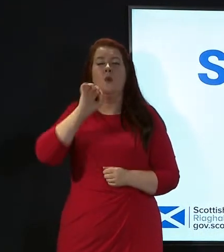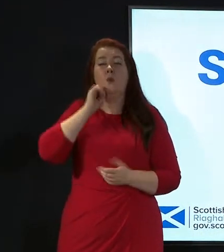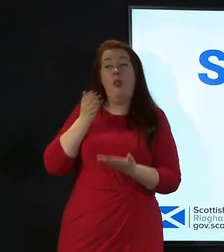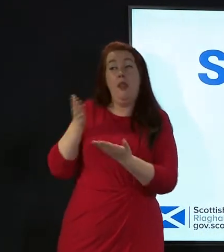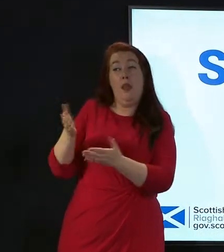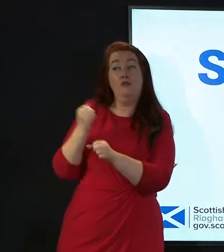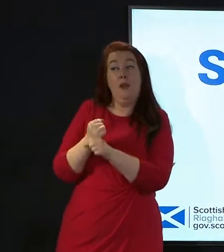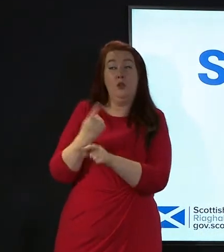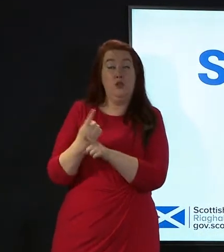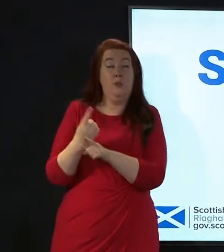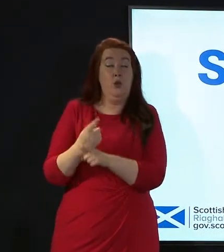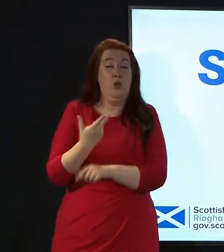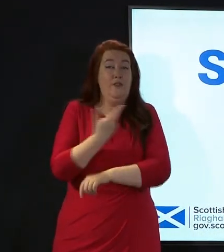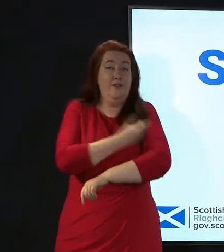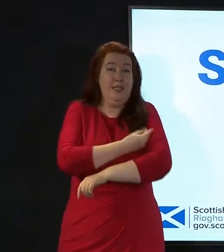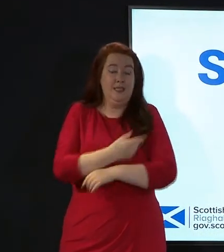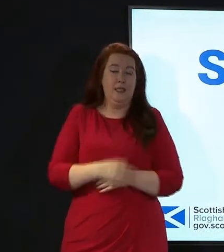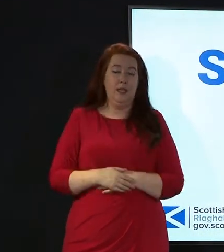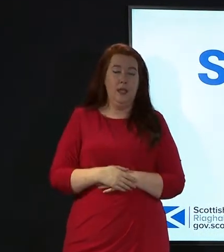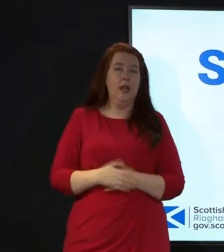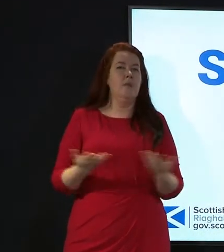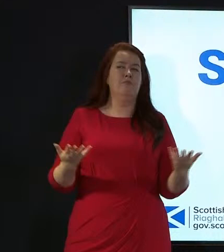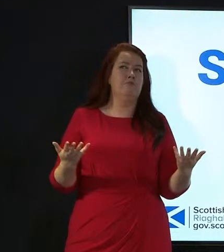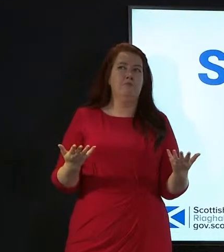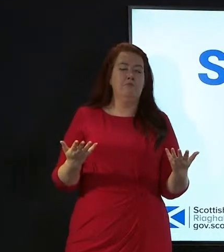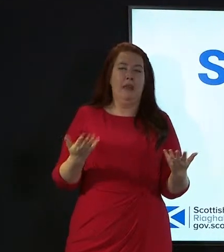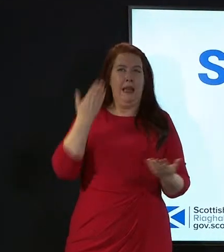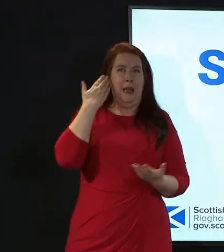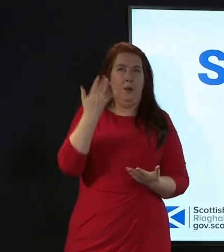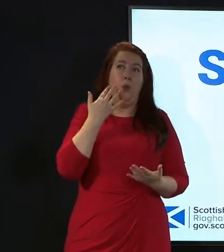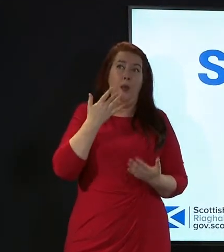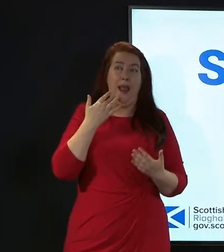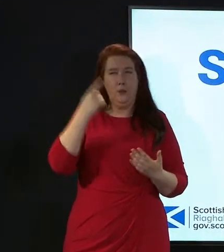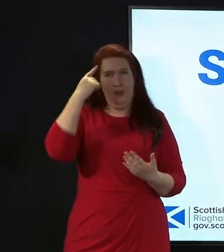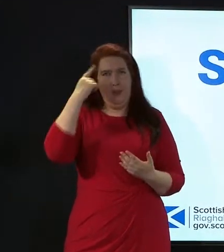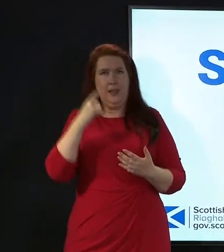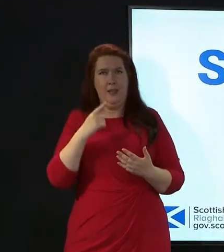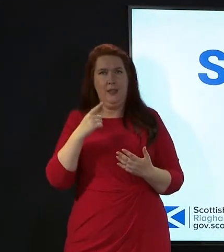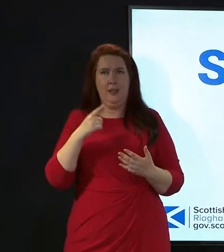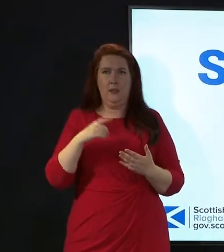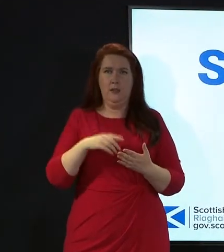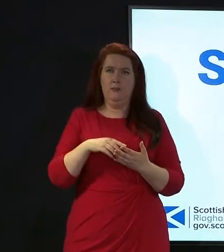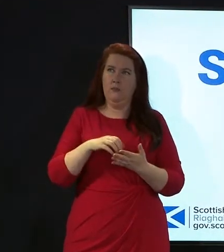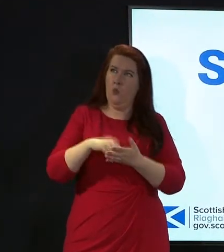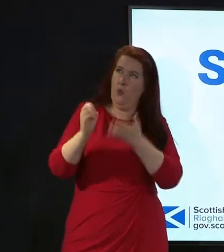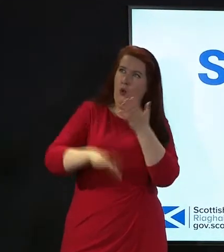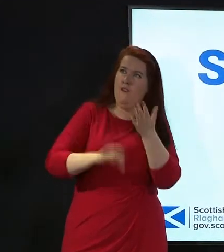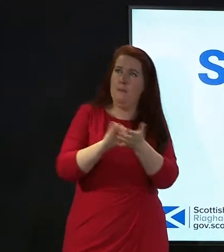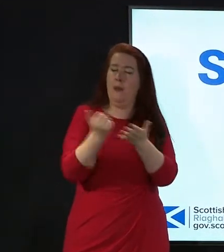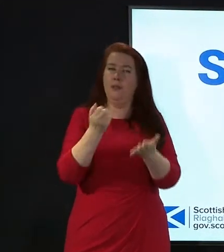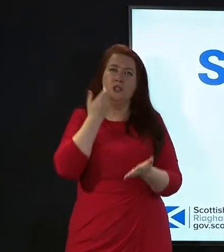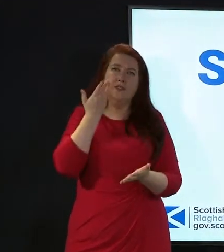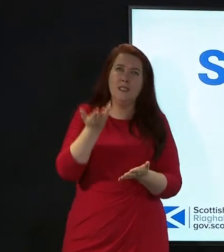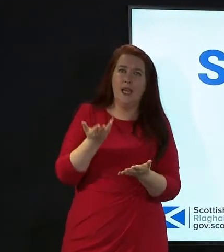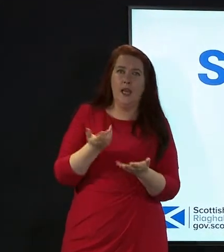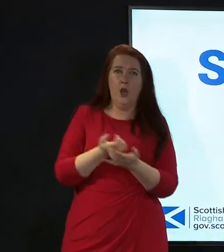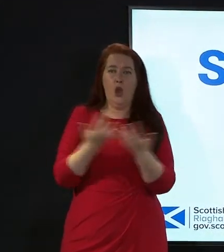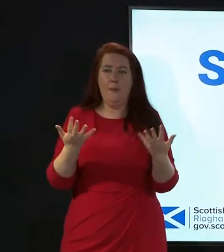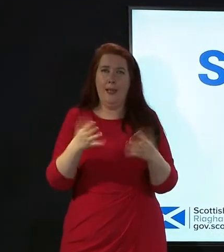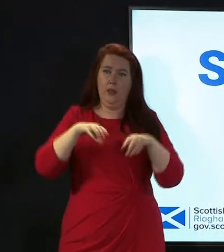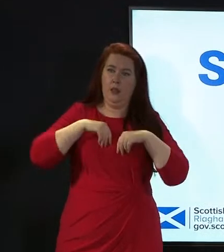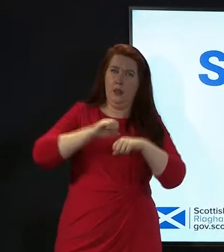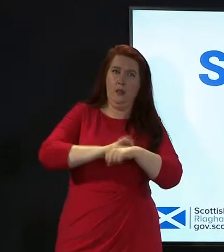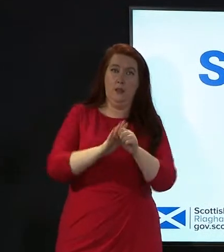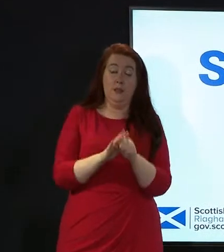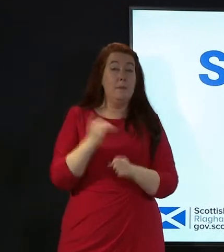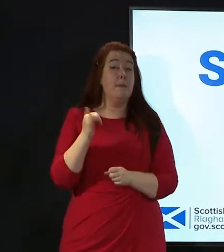second. I don't know right now at what point we will think it is appropriate to stop publishing the daily cases. It may be that